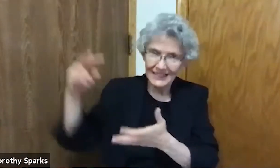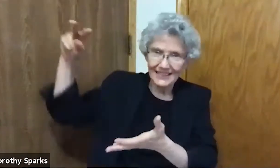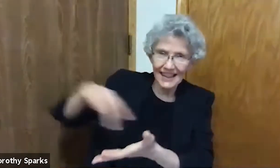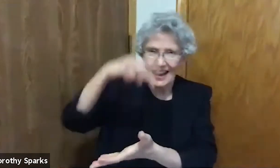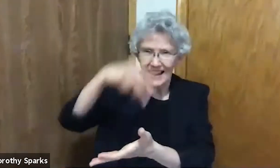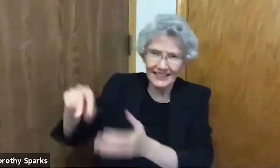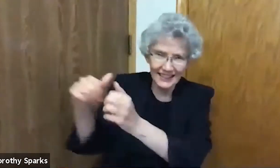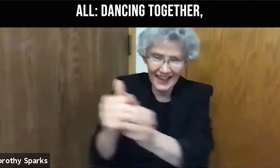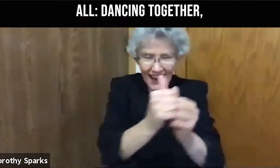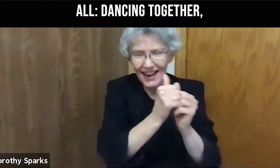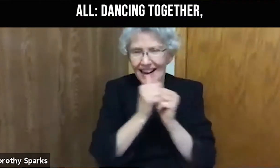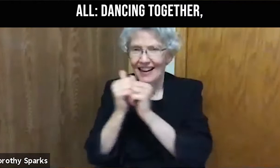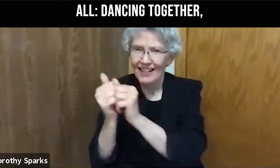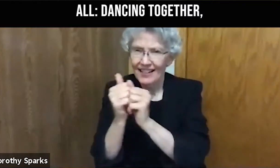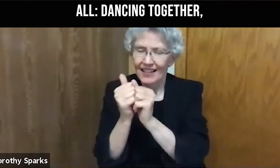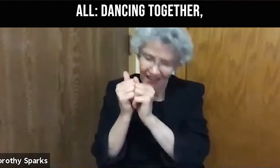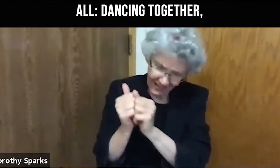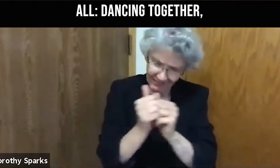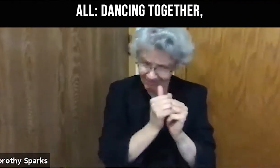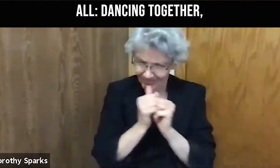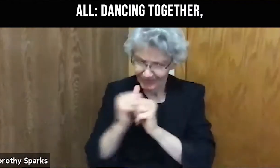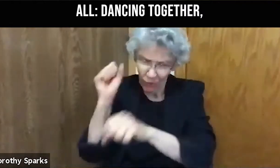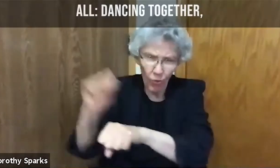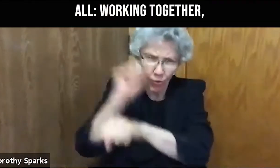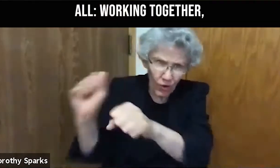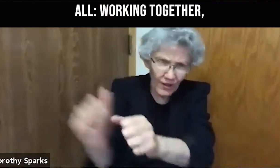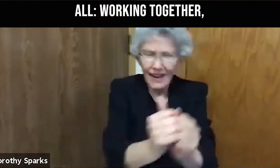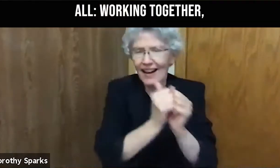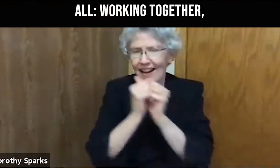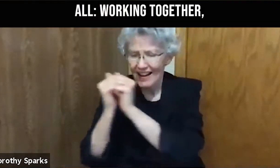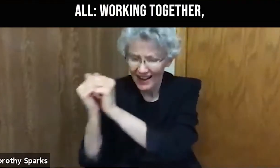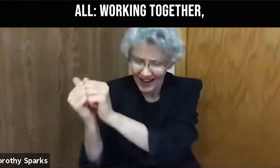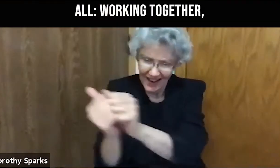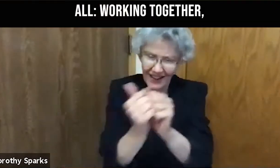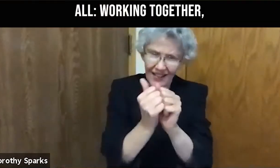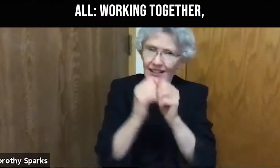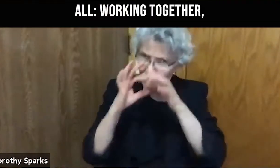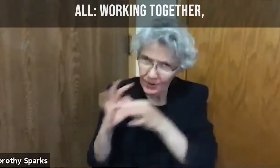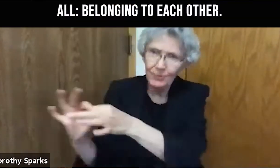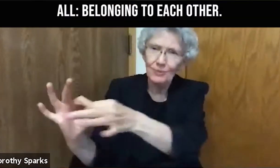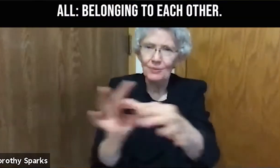Please follow along, dancing together, working together,